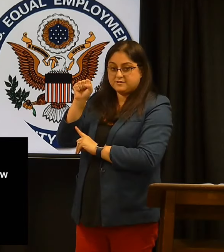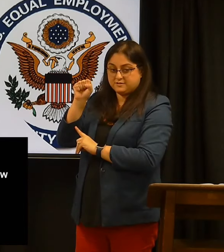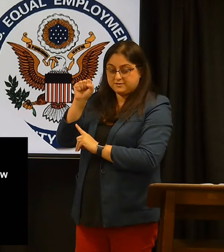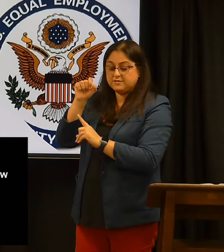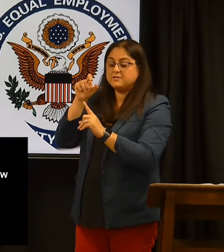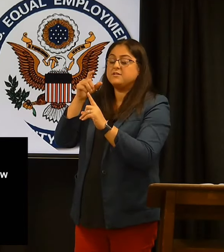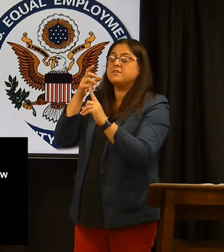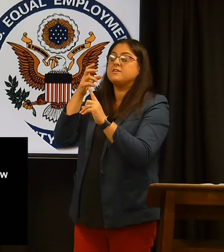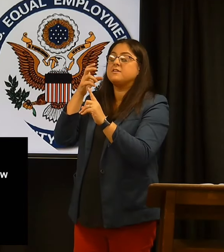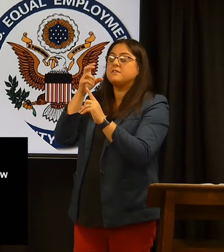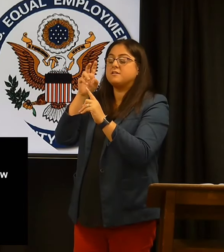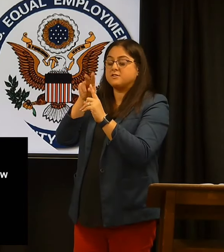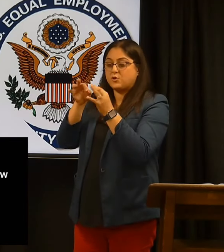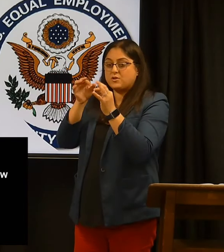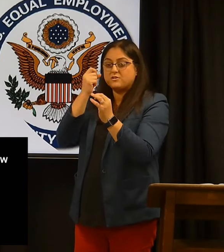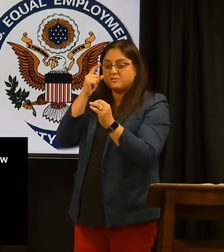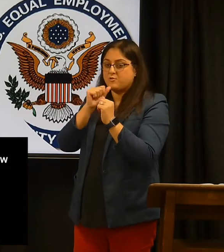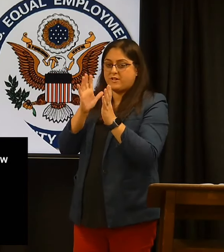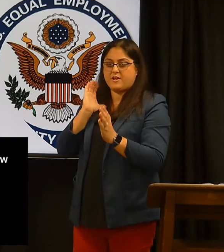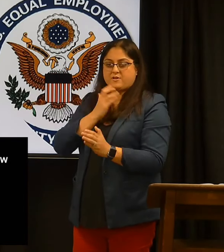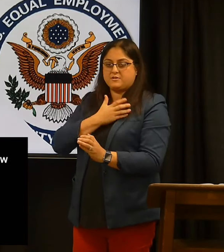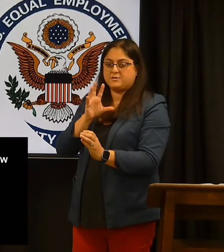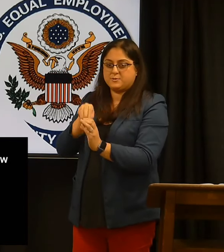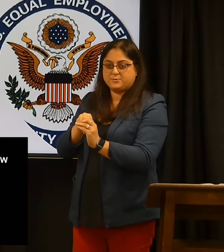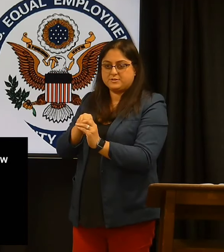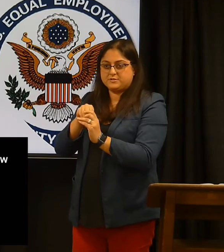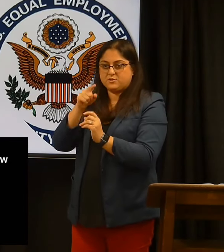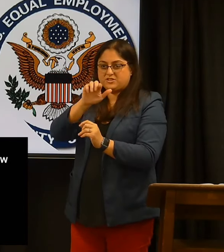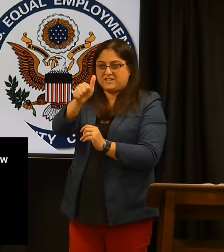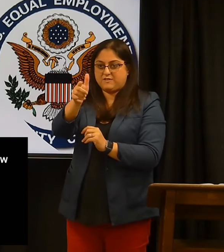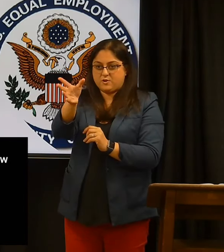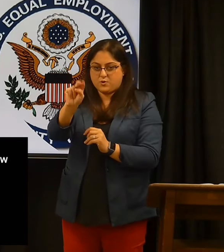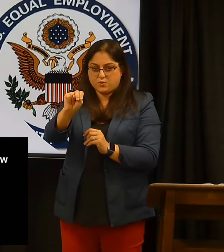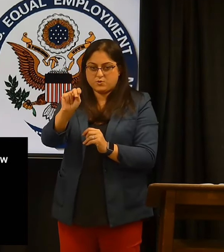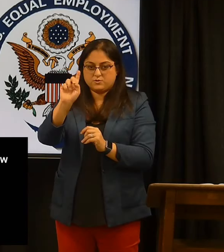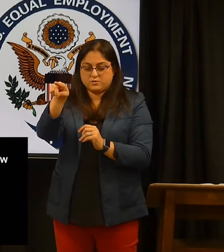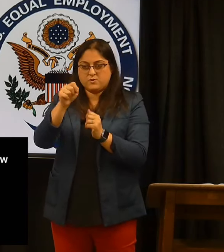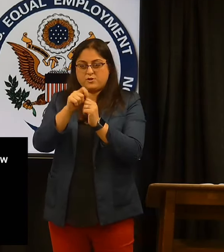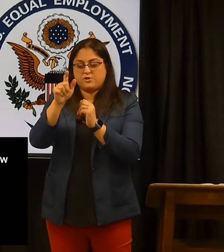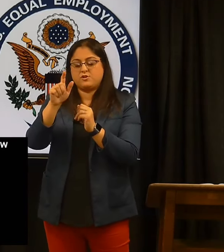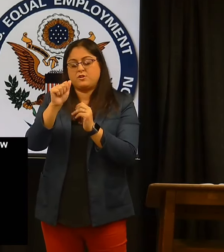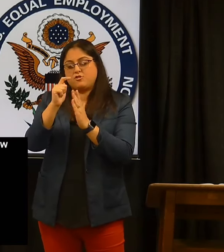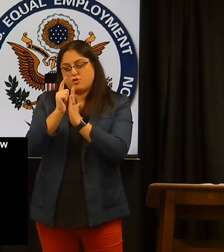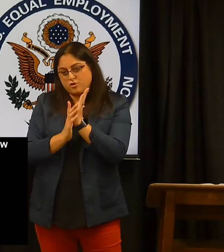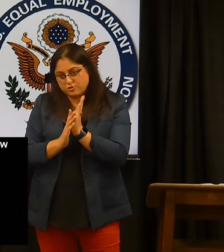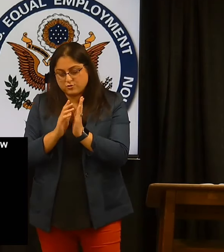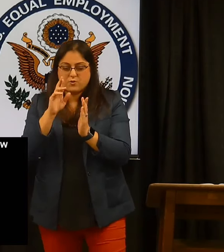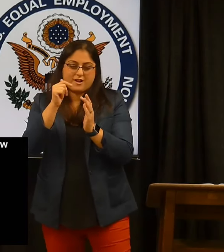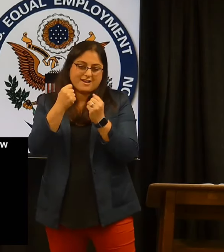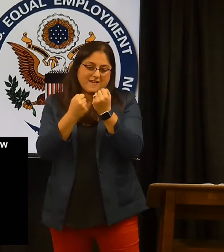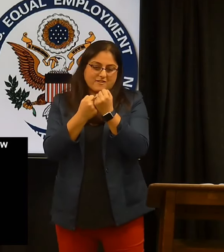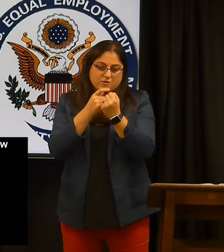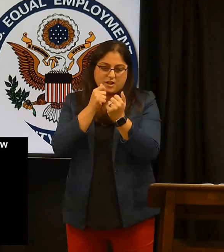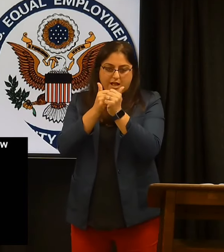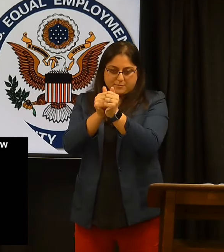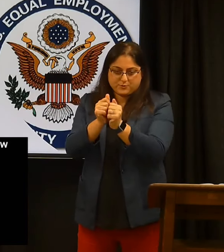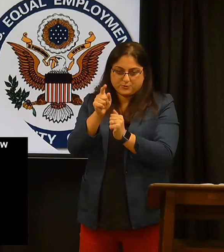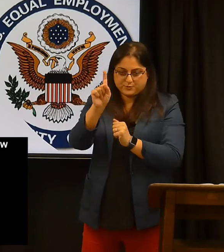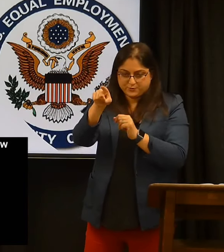You have 90 days to file in court. And that'll be without our participation. That'll be like you'll get your own lawyer, your